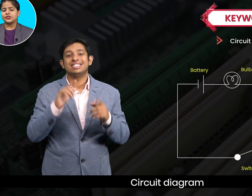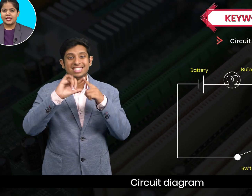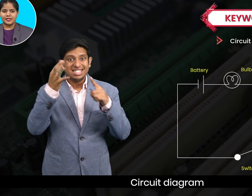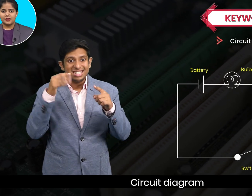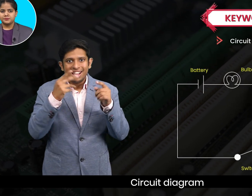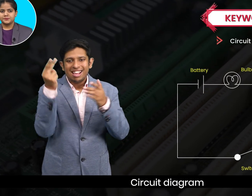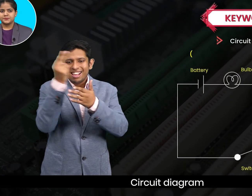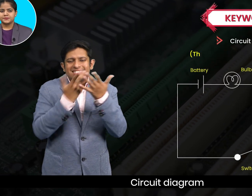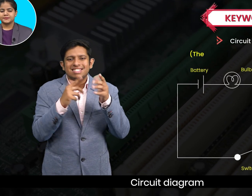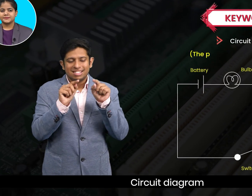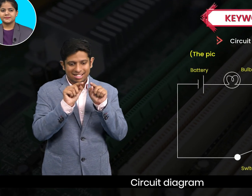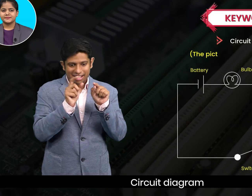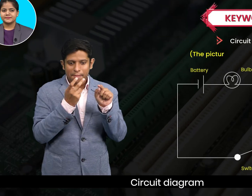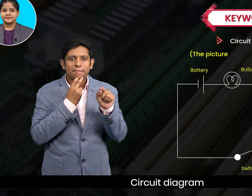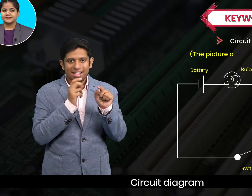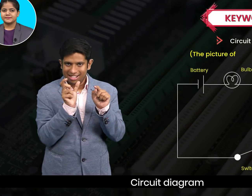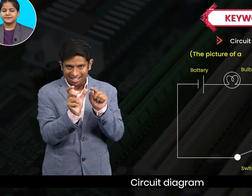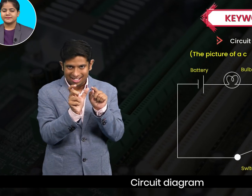circuit diagram,